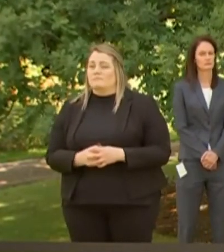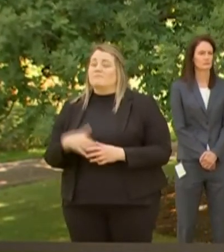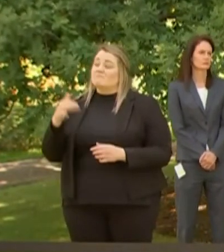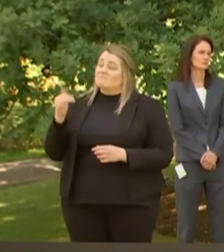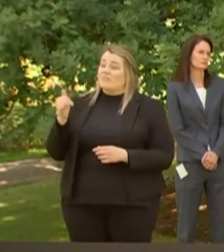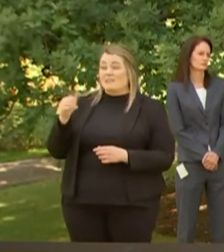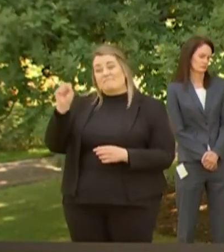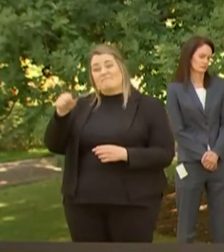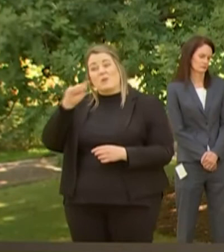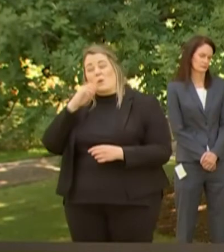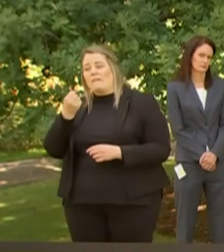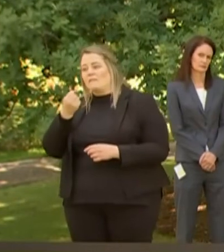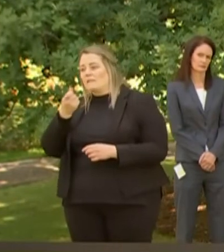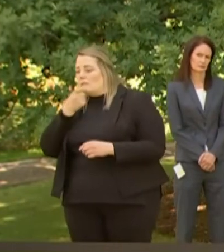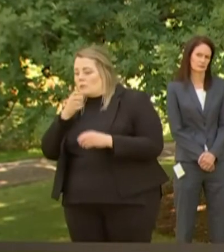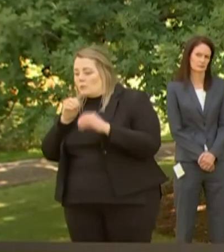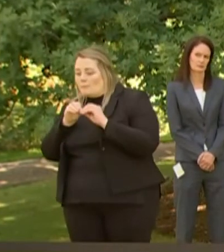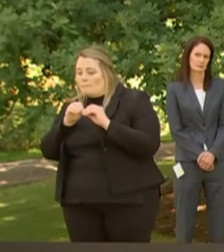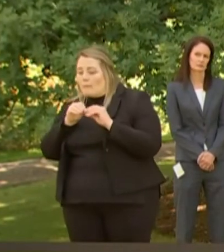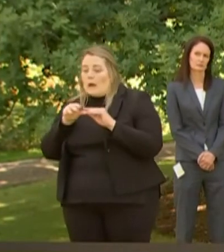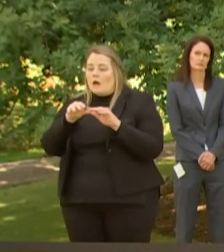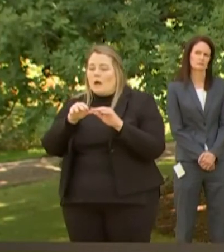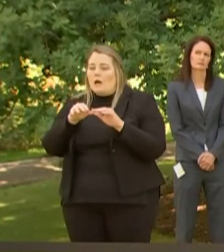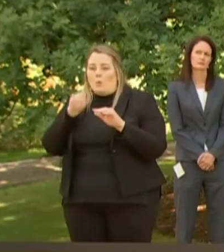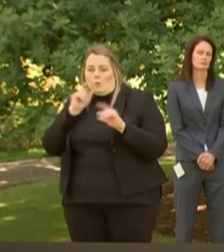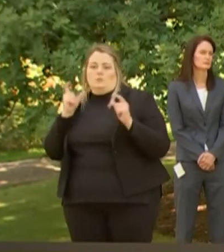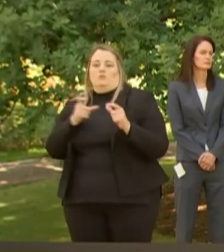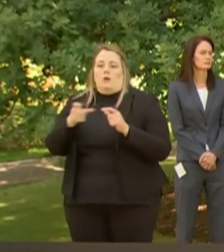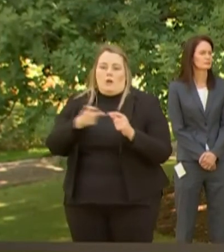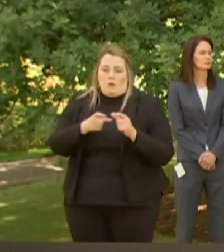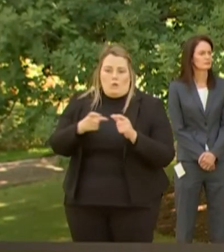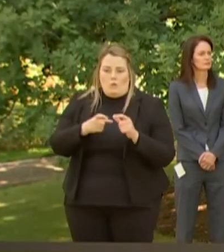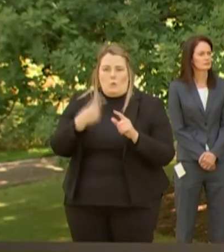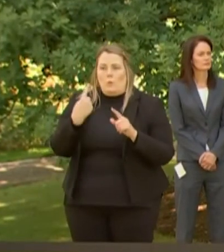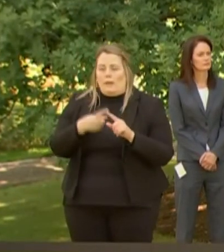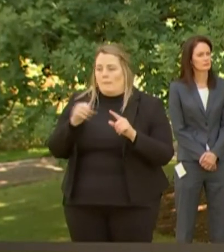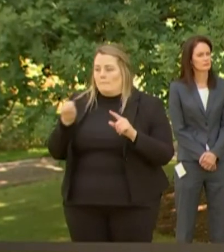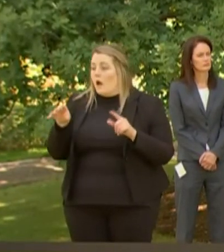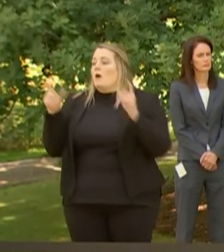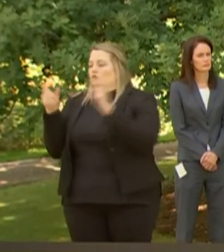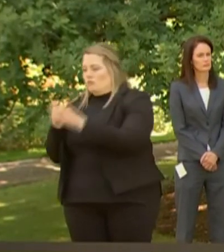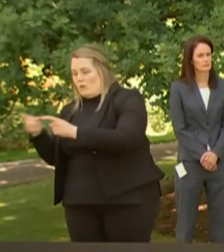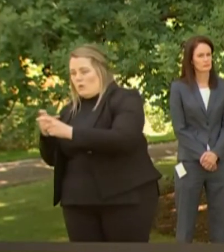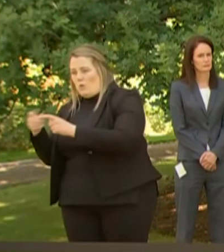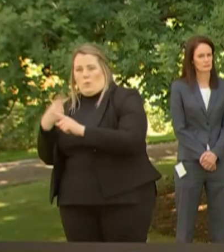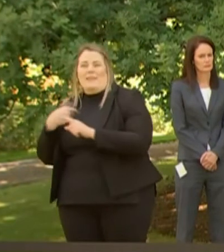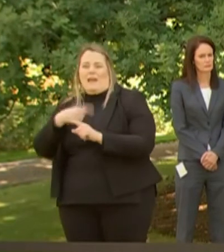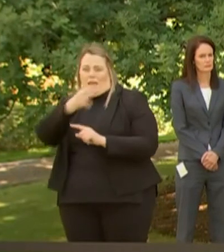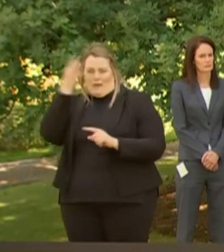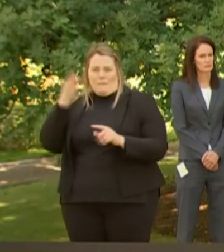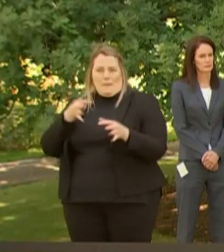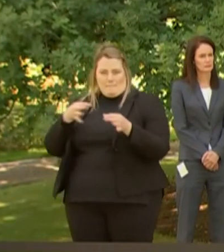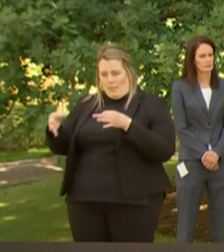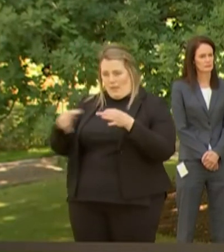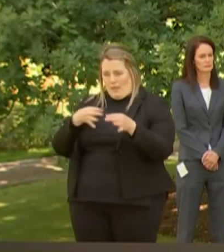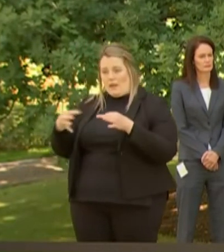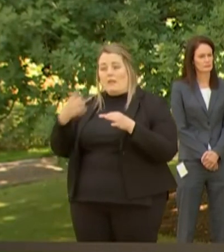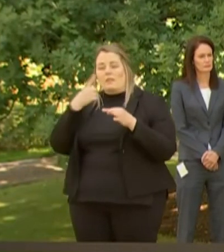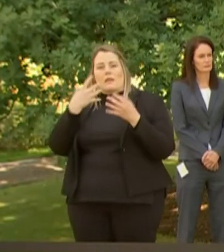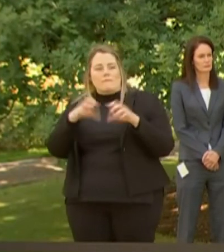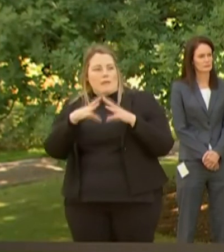some very limited number of cases potentially. Making sure we lock those down and respond really quickly, that's the real key, and we believe we've got that